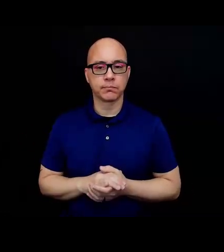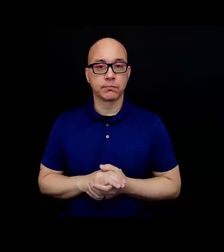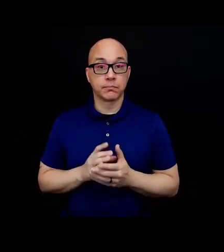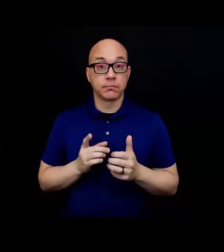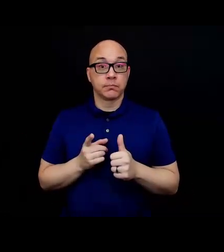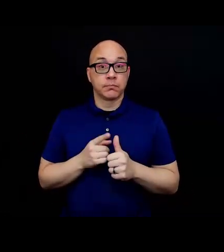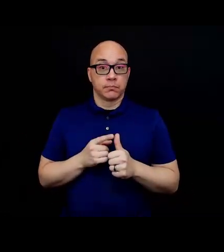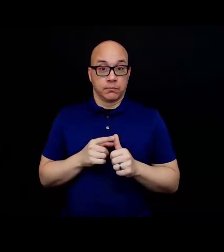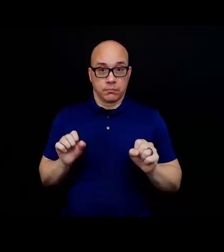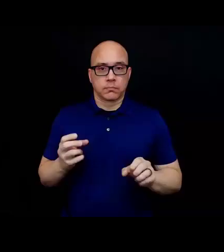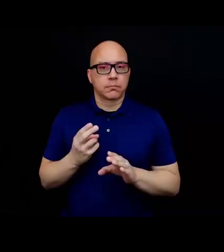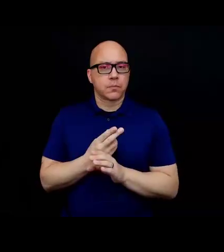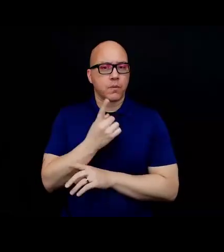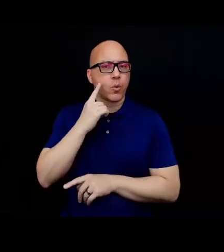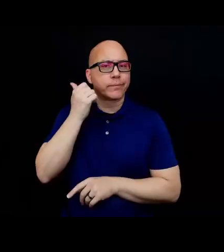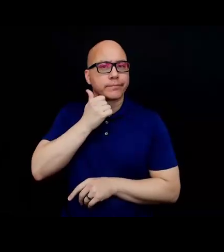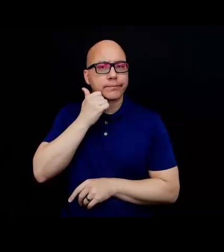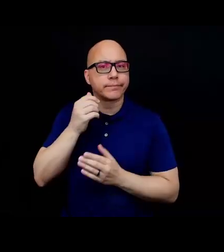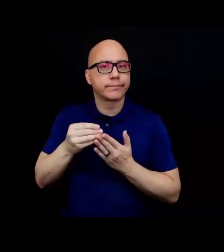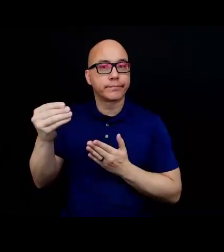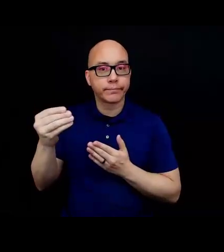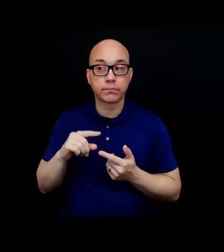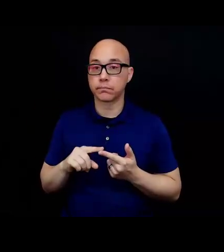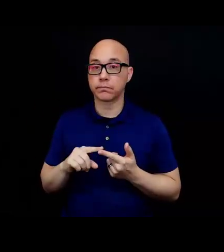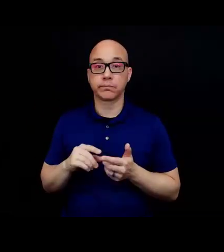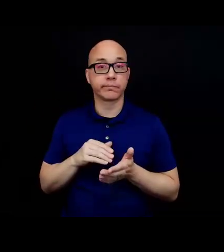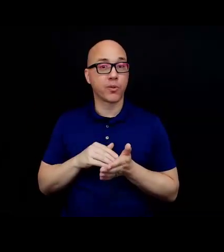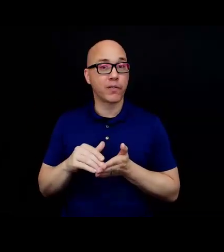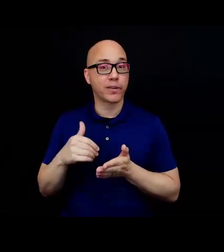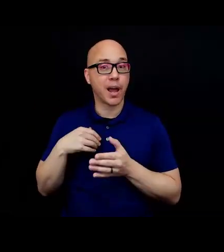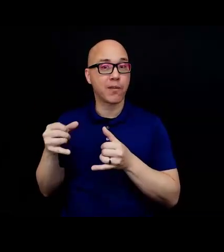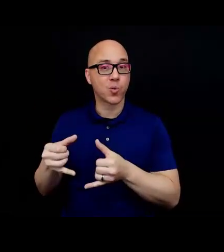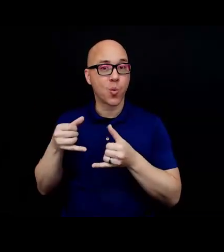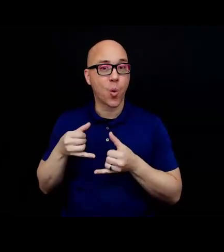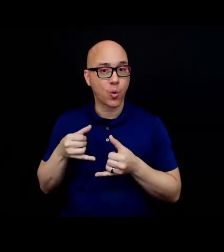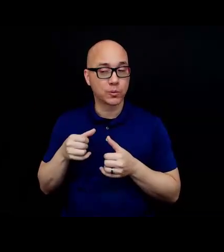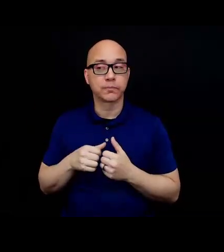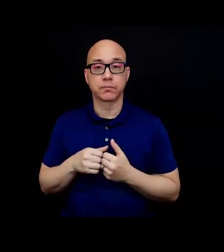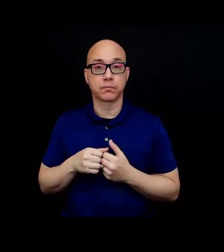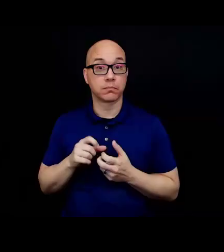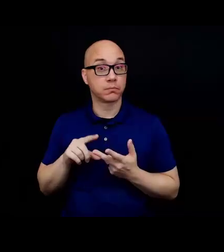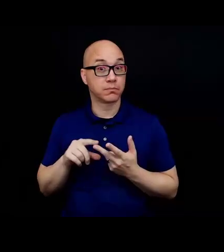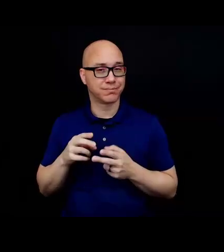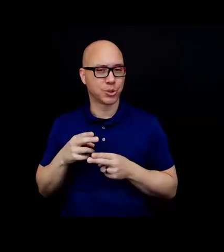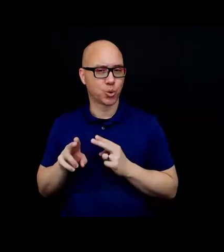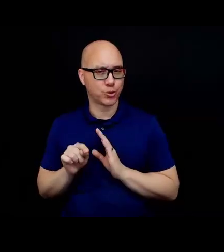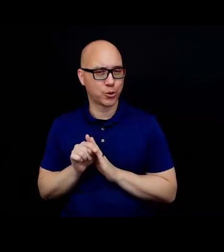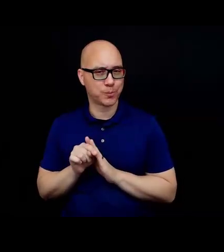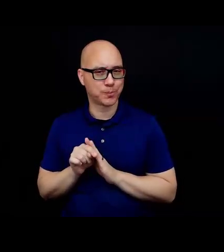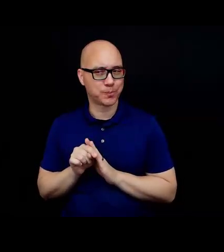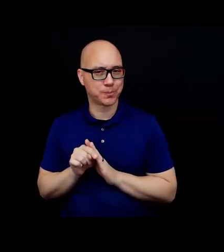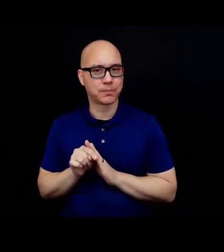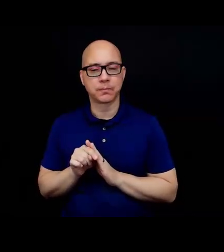they're for everyday purchases, you get rewards. Again, it's short term. And if you're starting